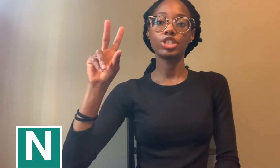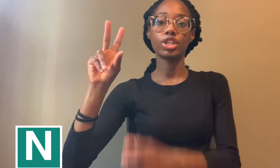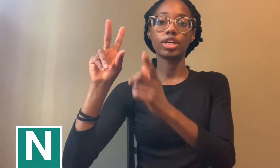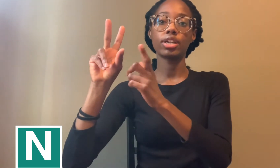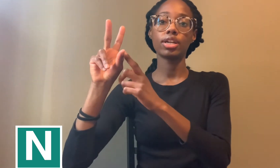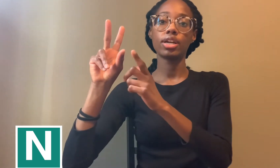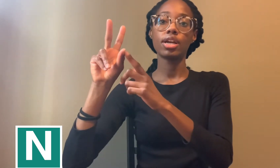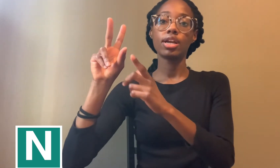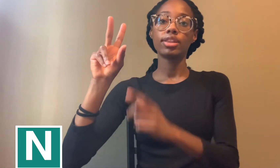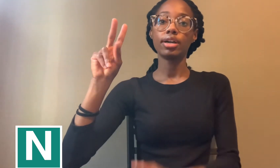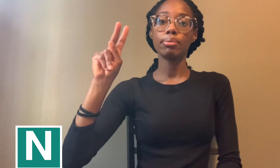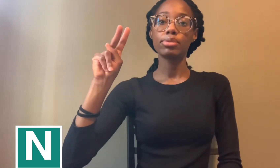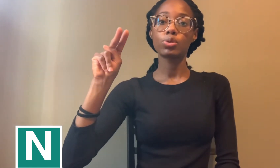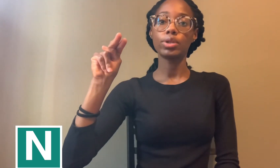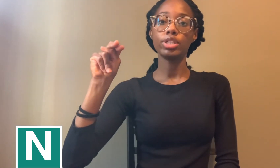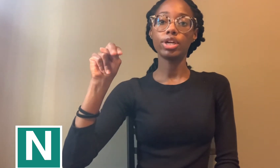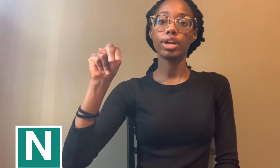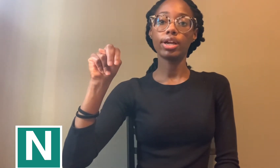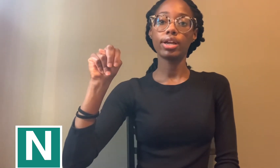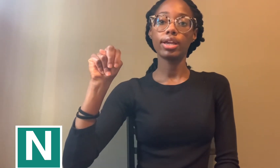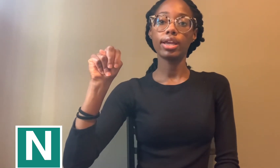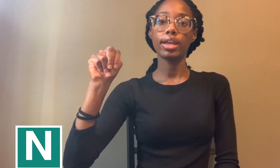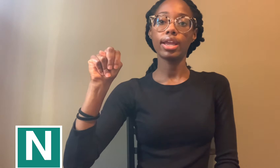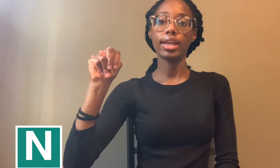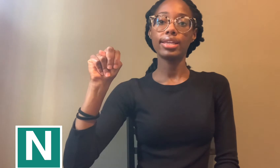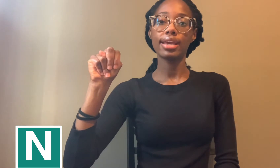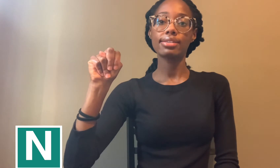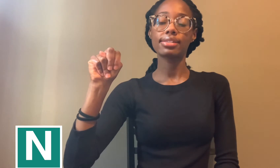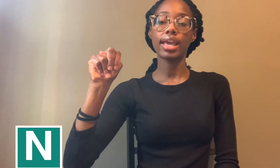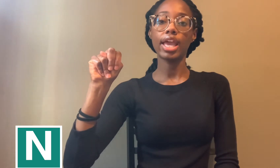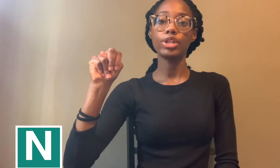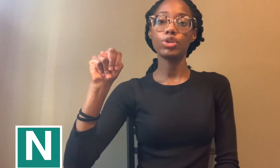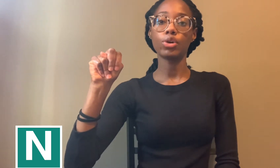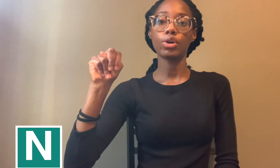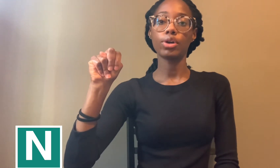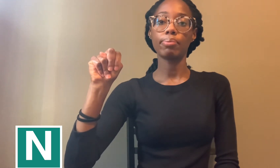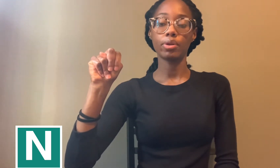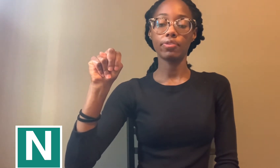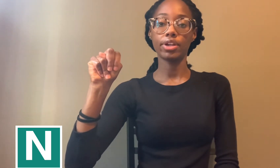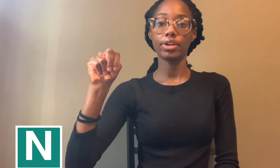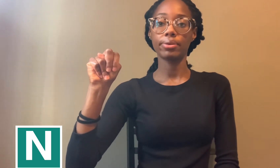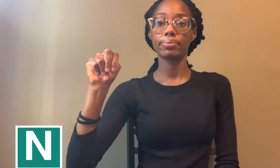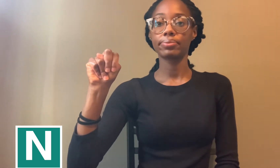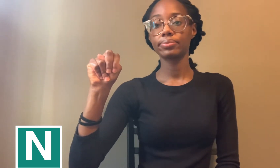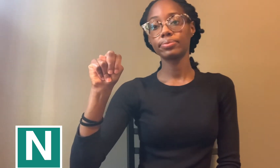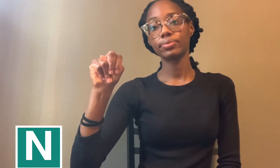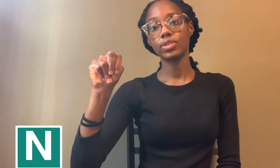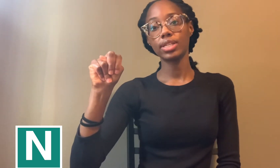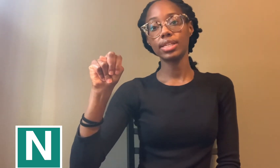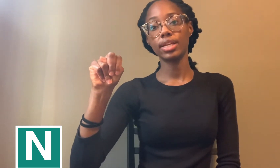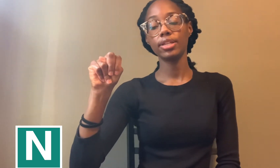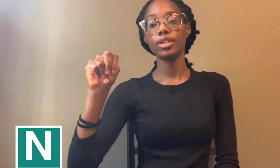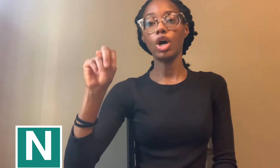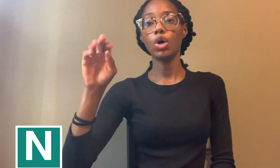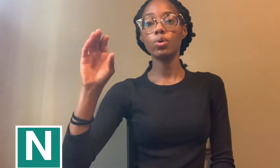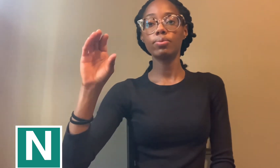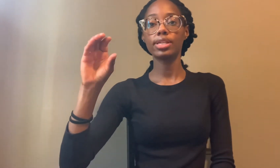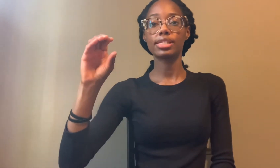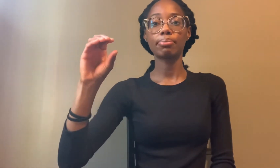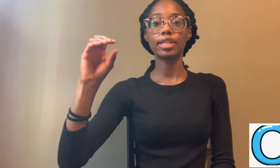your thumb between your index and your middle finger. That's N. O is simply